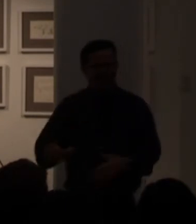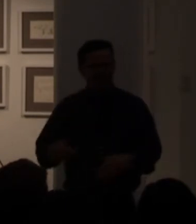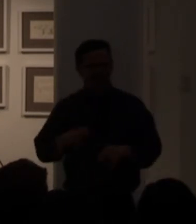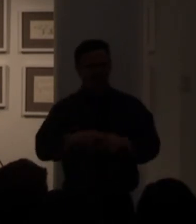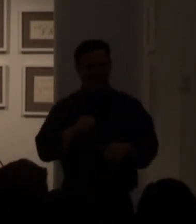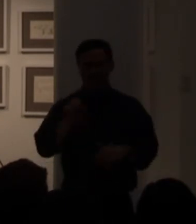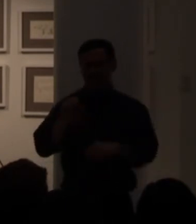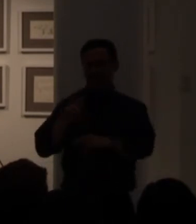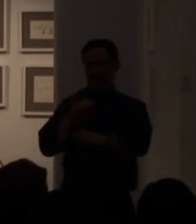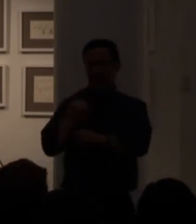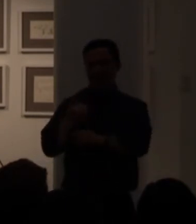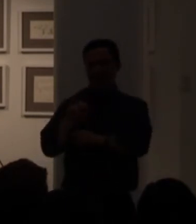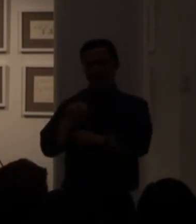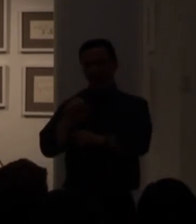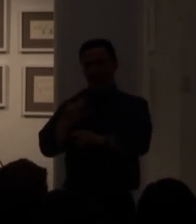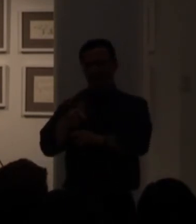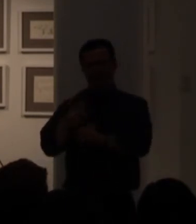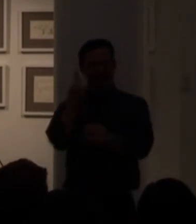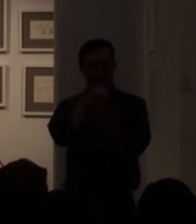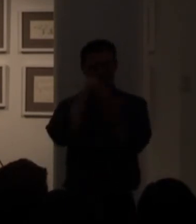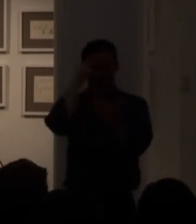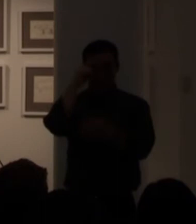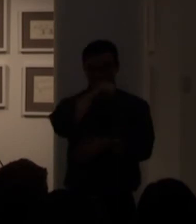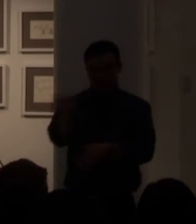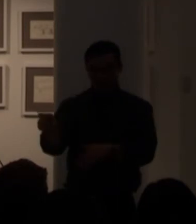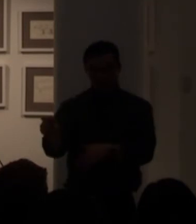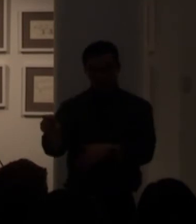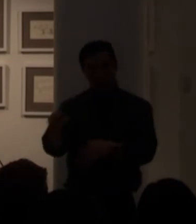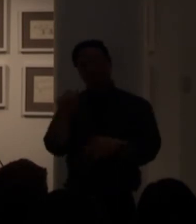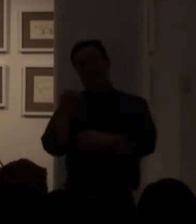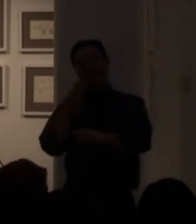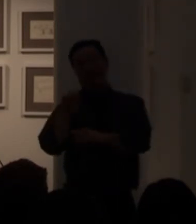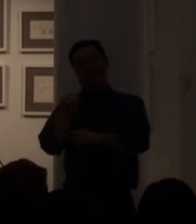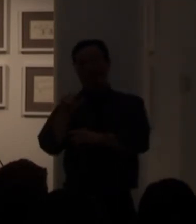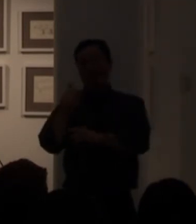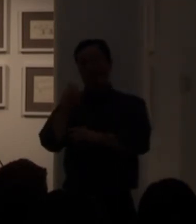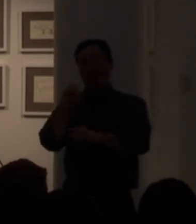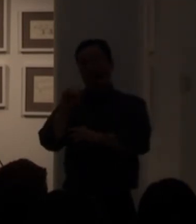ergonomic, ergo, it's designed for you. It's Ergo.